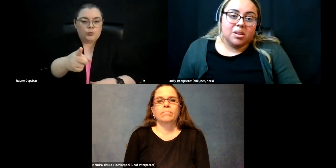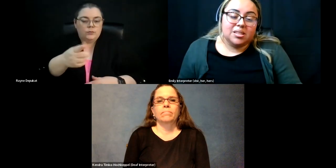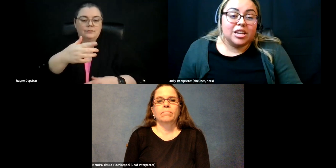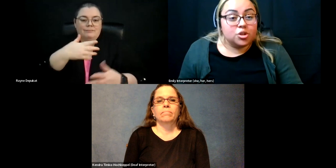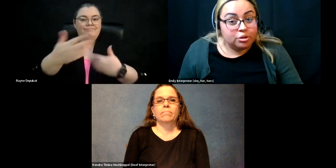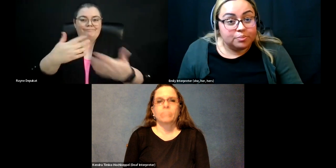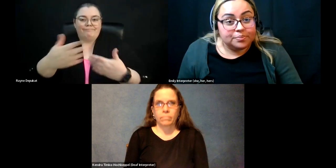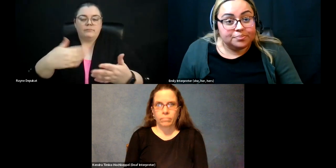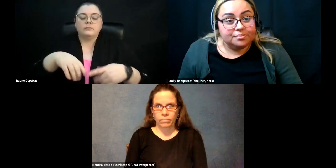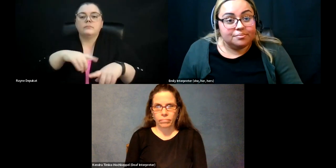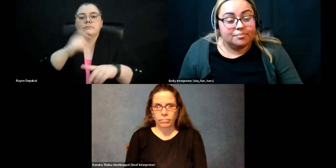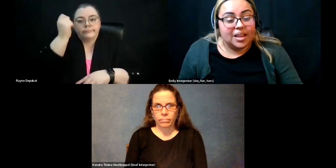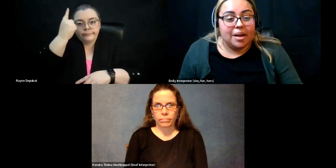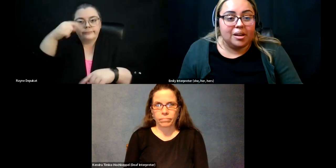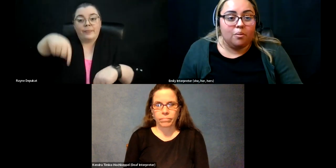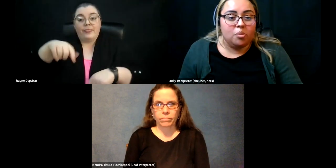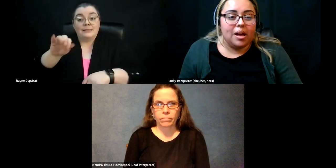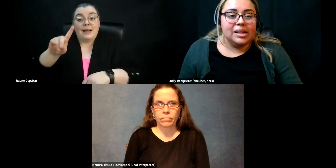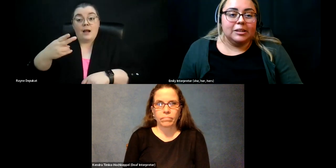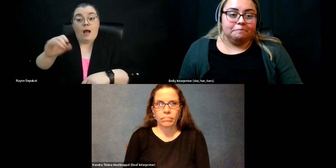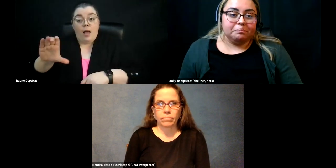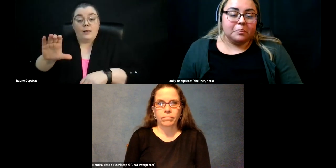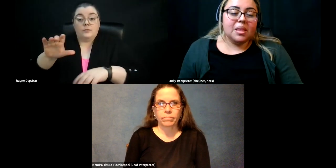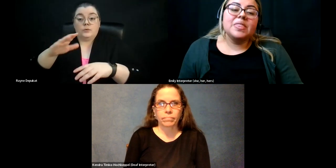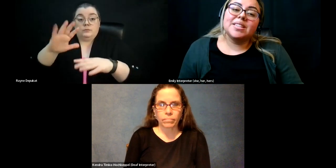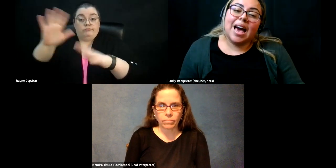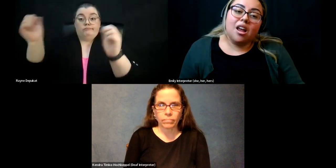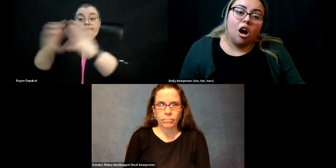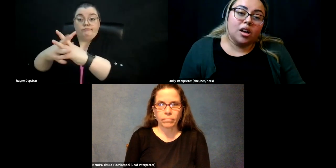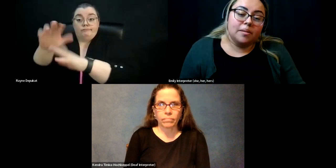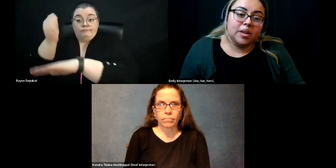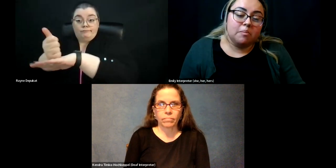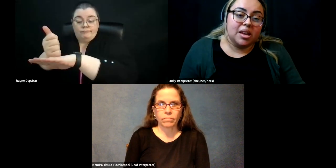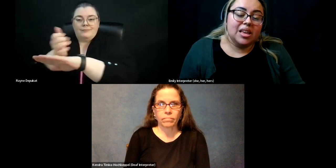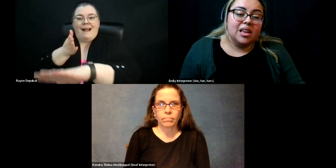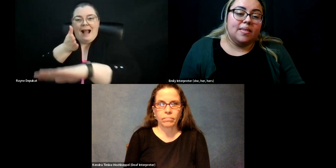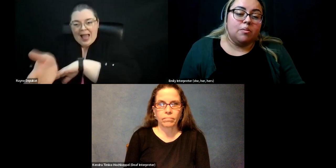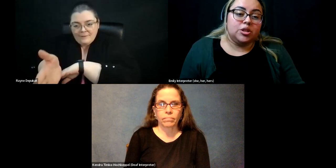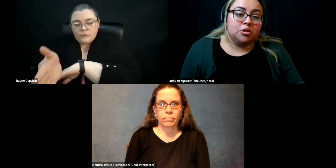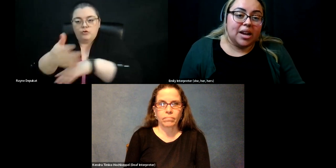Because that is true, that back and forth. But this ad hoc committee that was